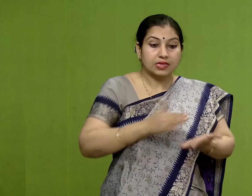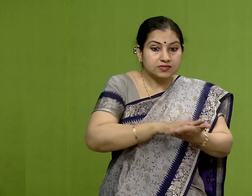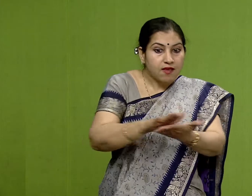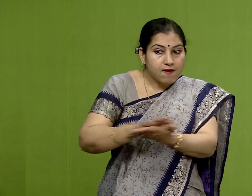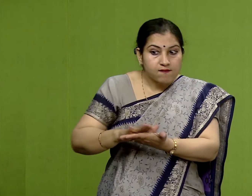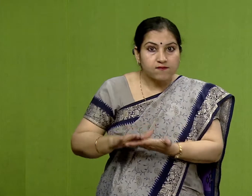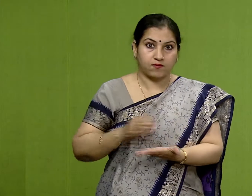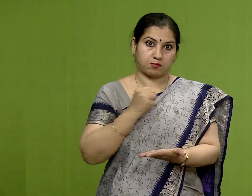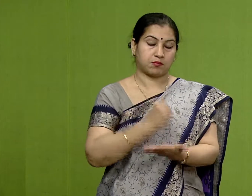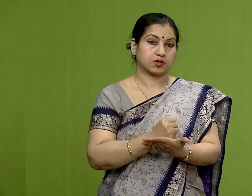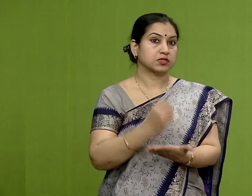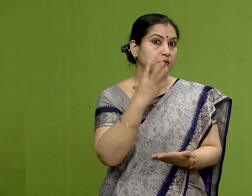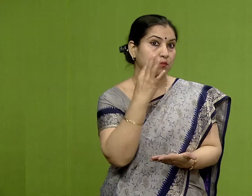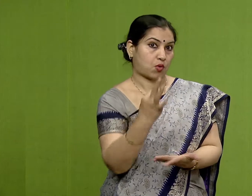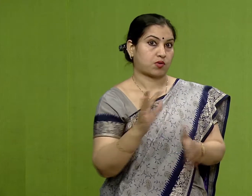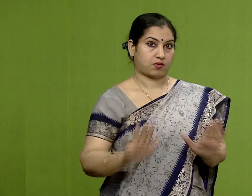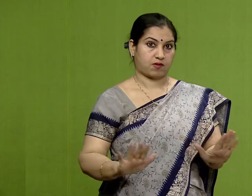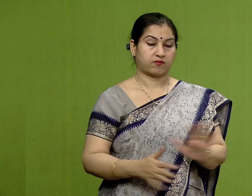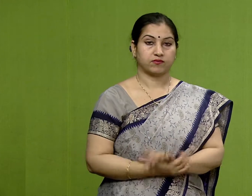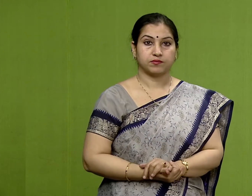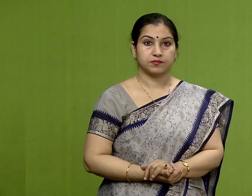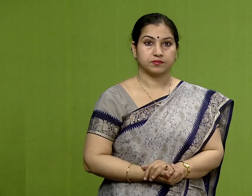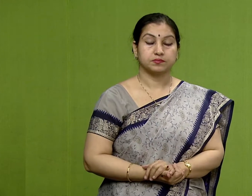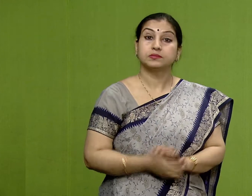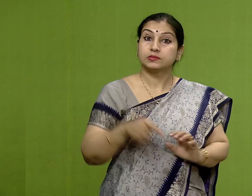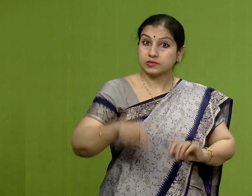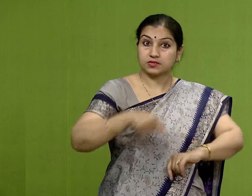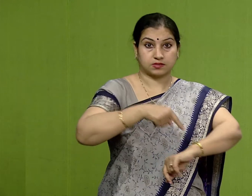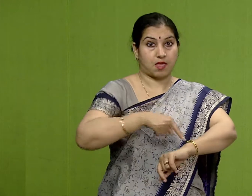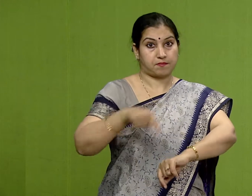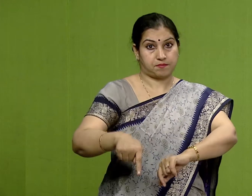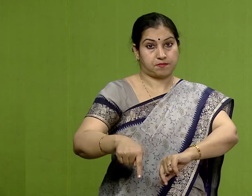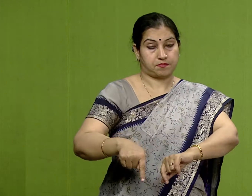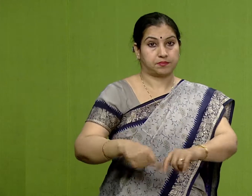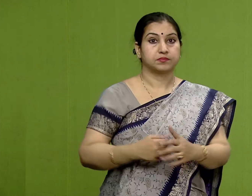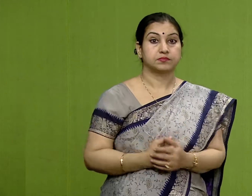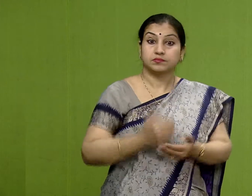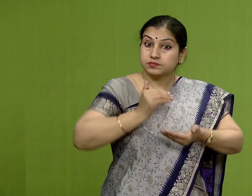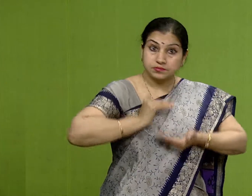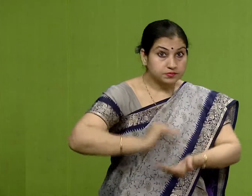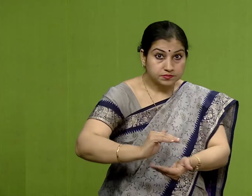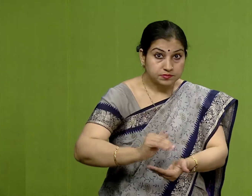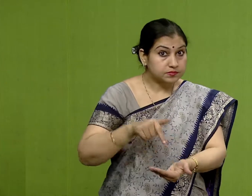Cleanliness is very crucial at this point of time